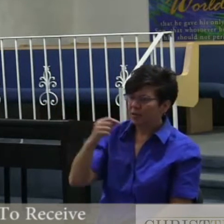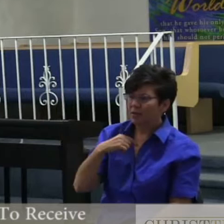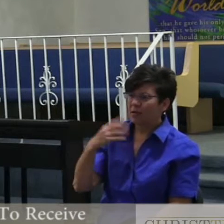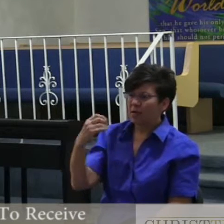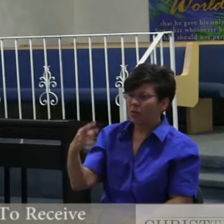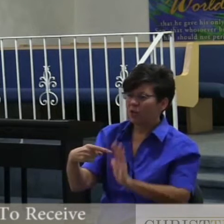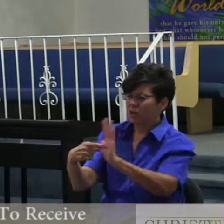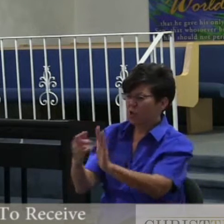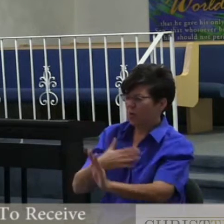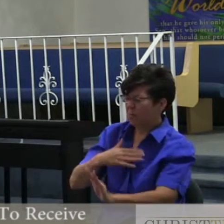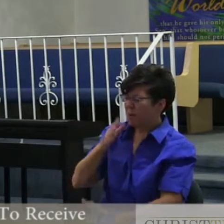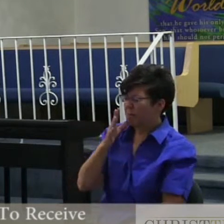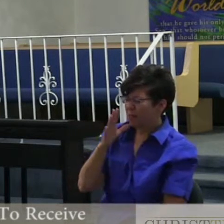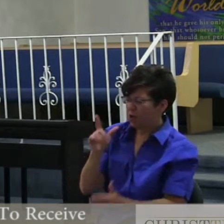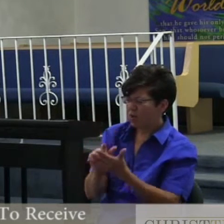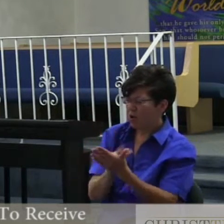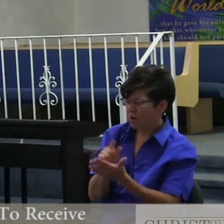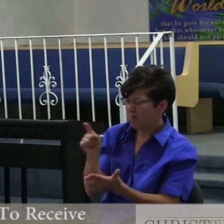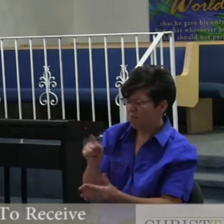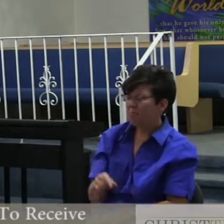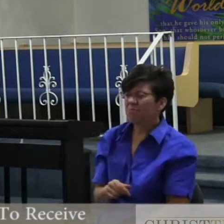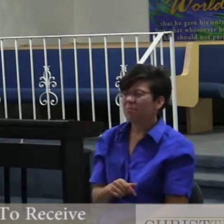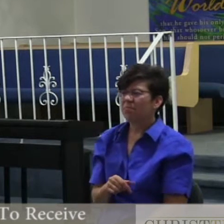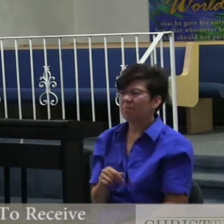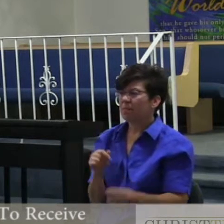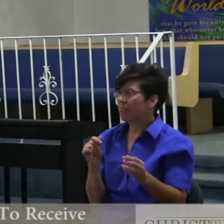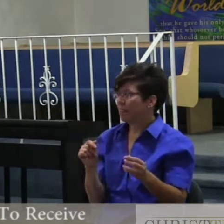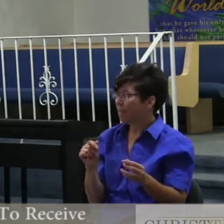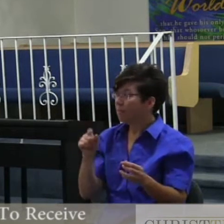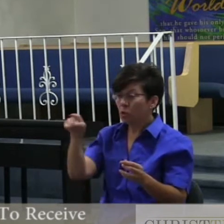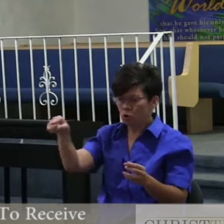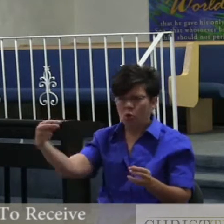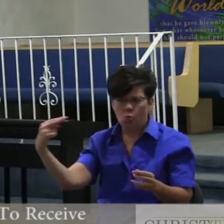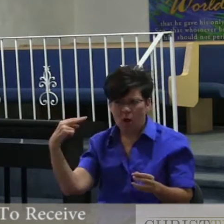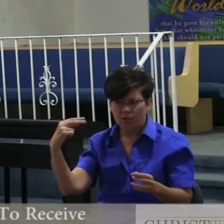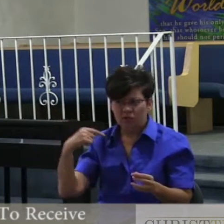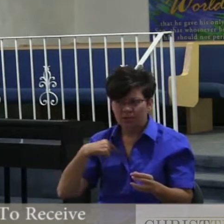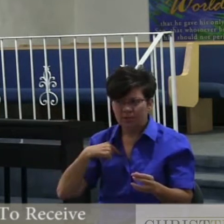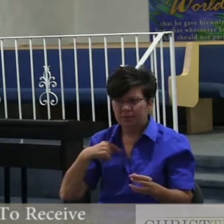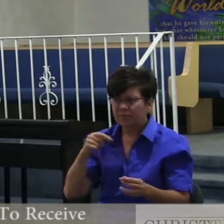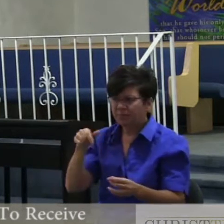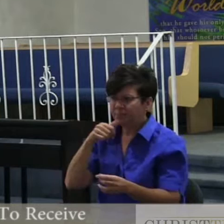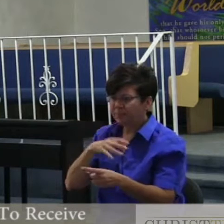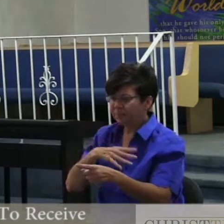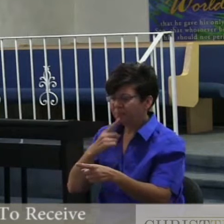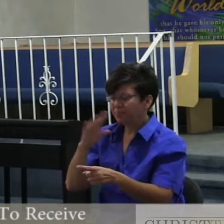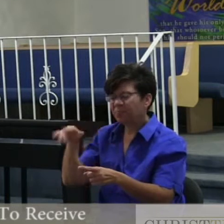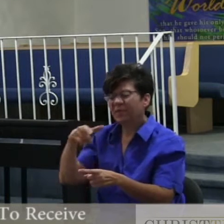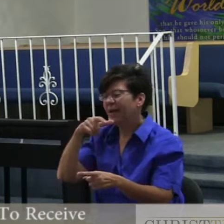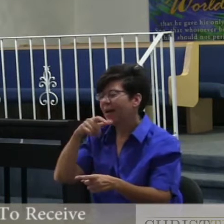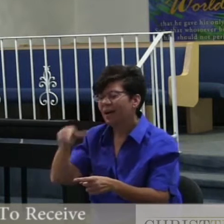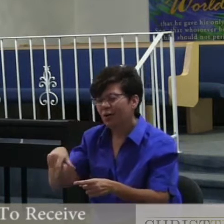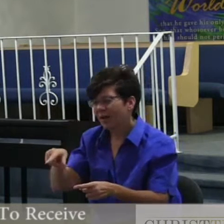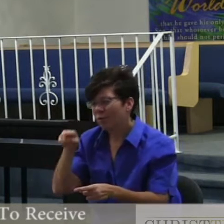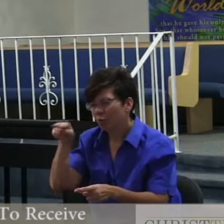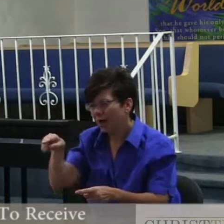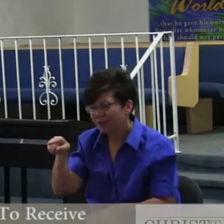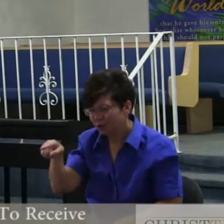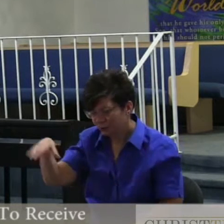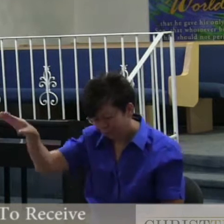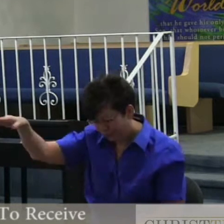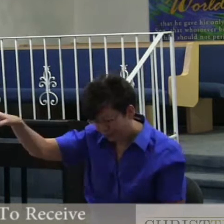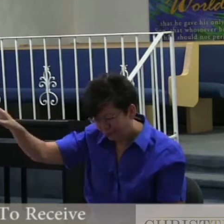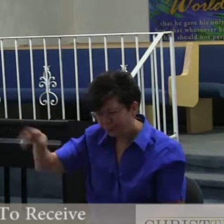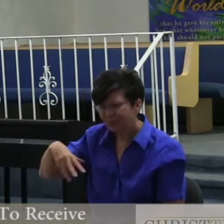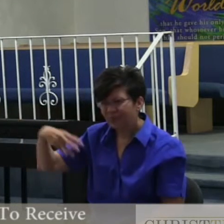want to show it to my mother-in-law. And I said, you can wash me. She said, I don't have to wash you. Go ahead